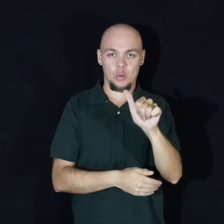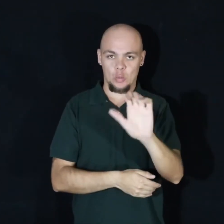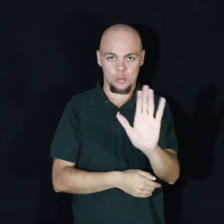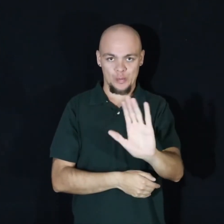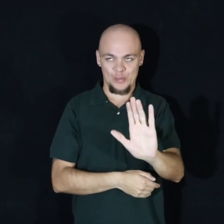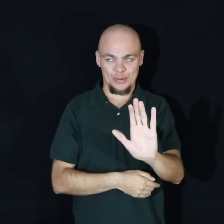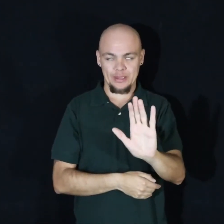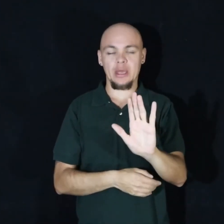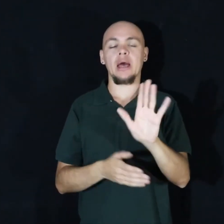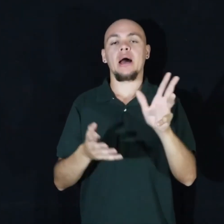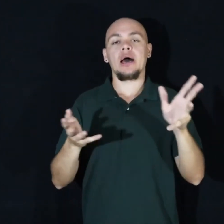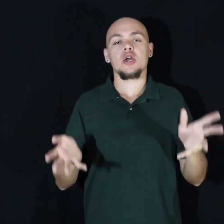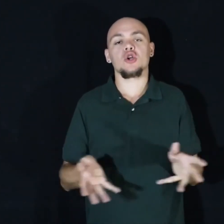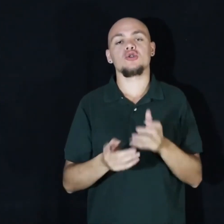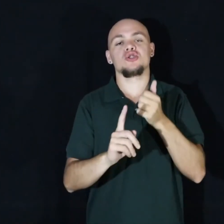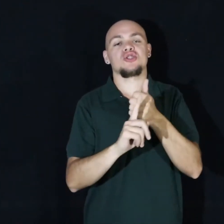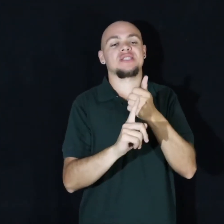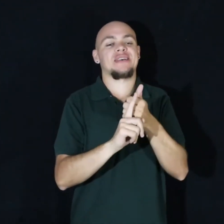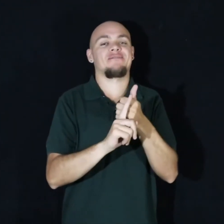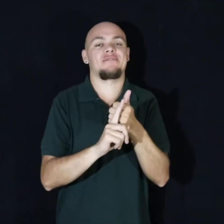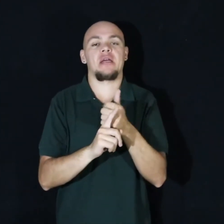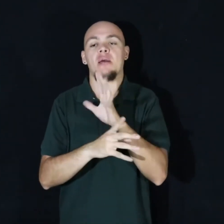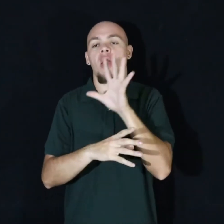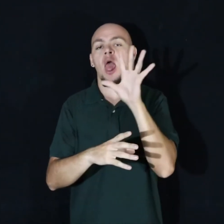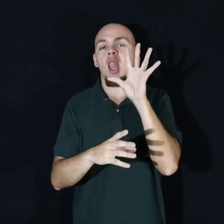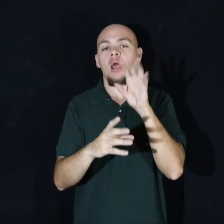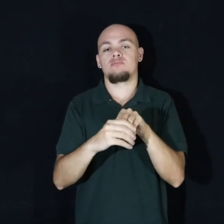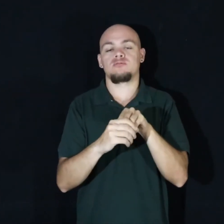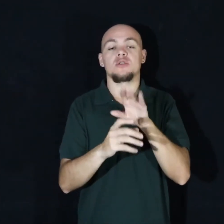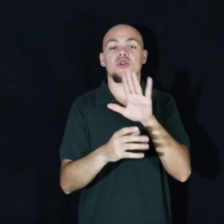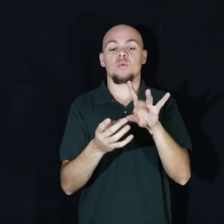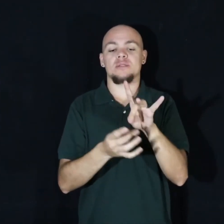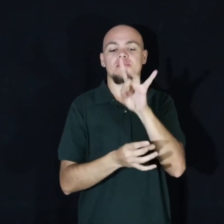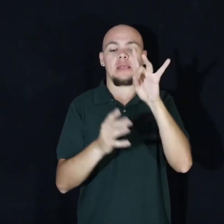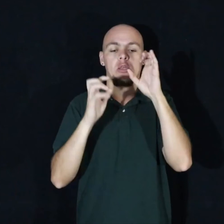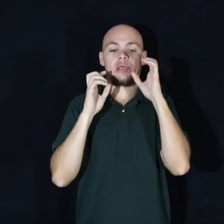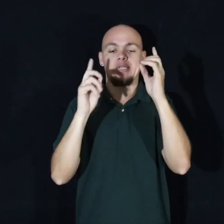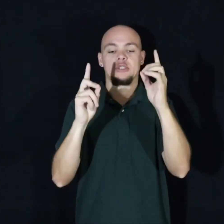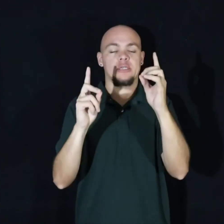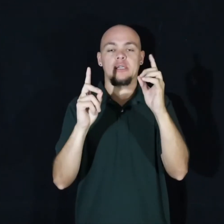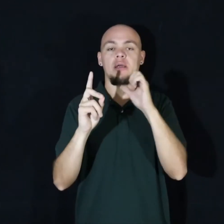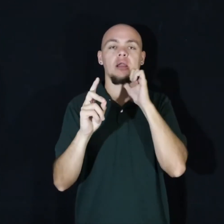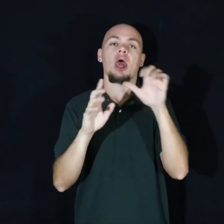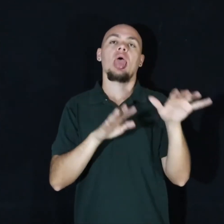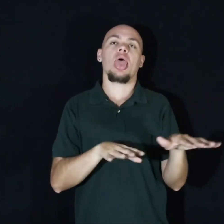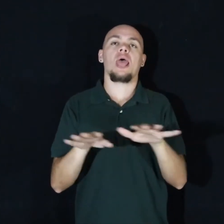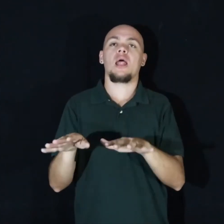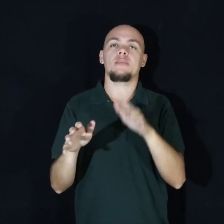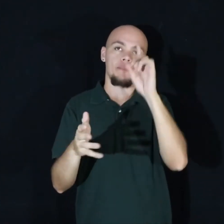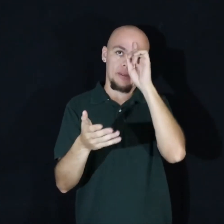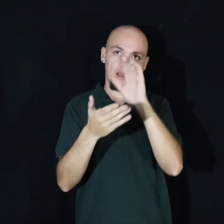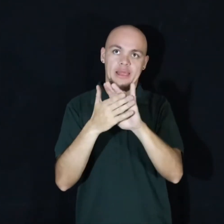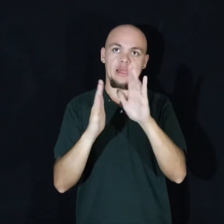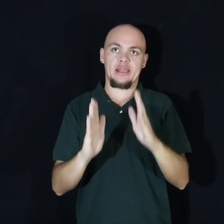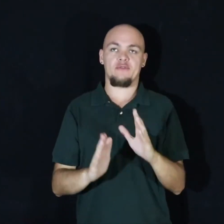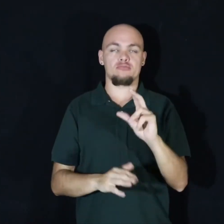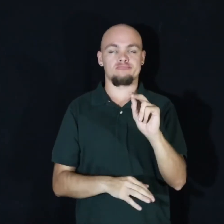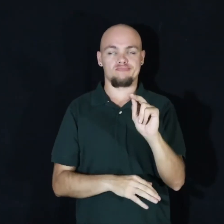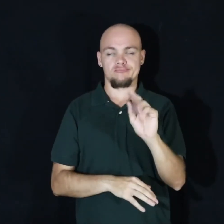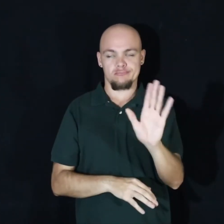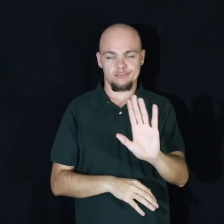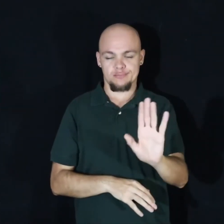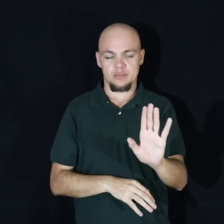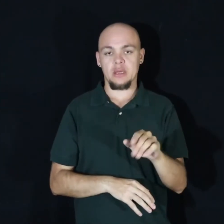means. I encourage you, be an active participant in your spiritual education, not just a